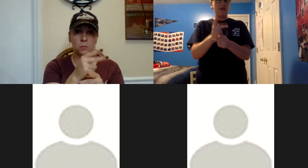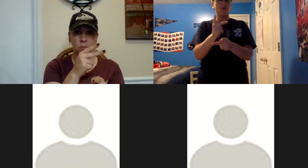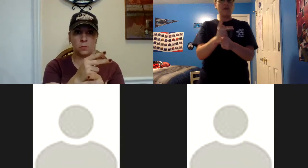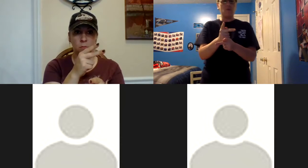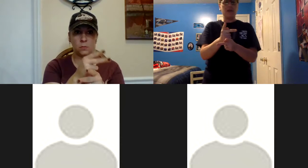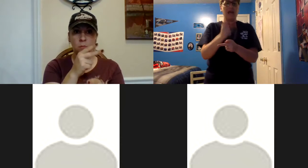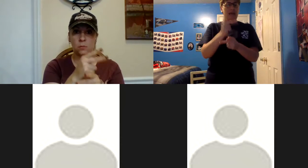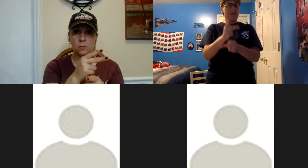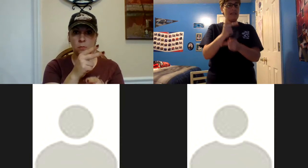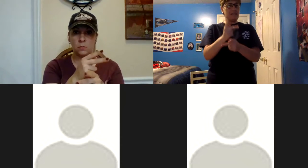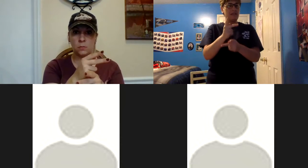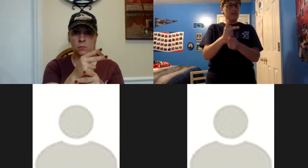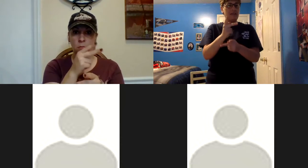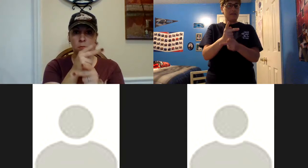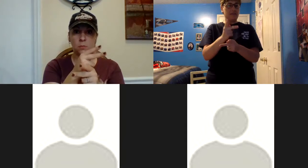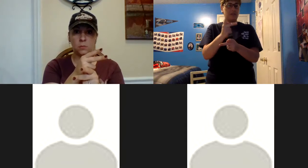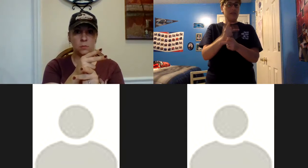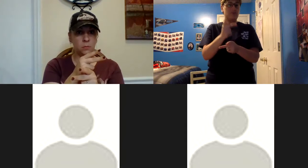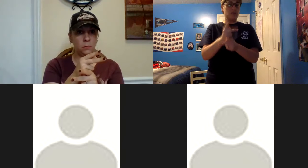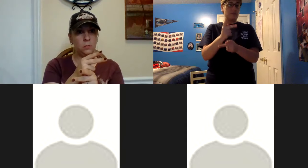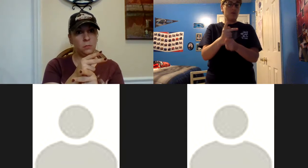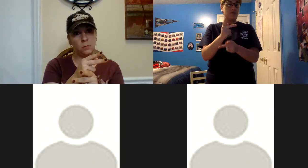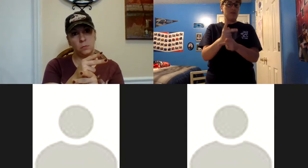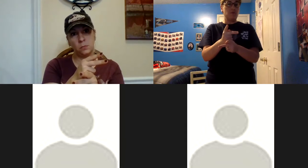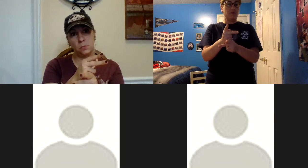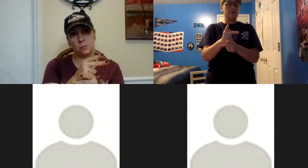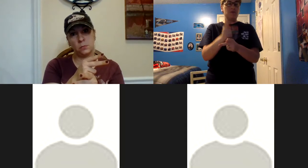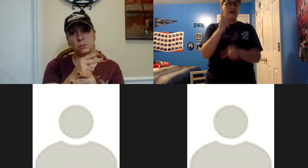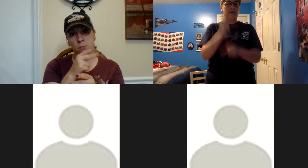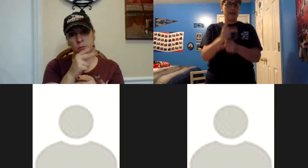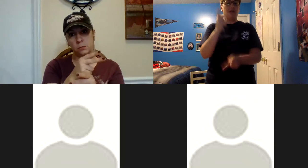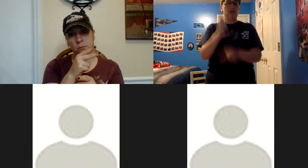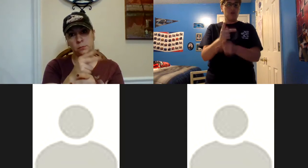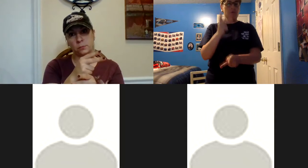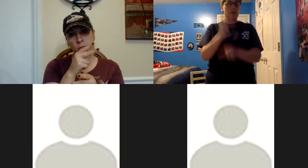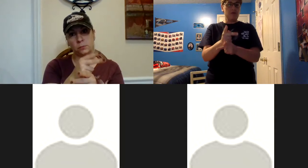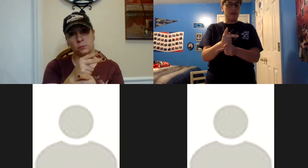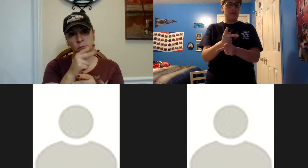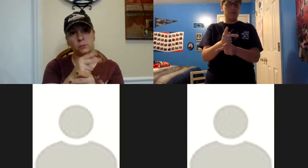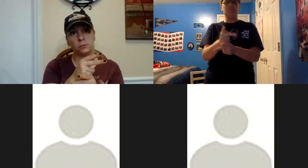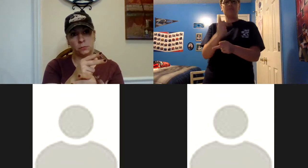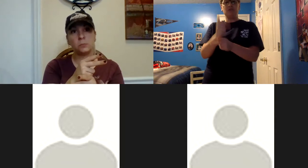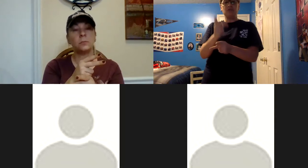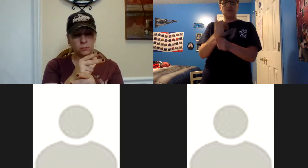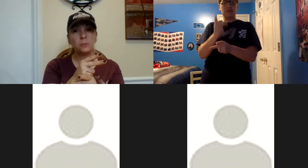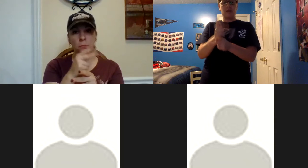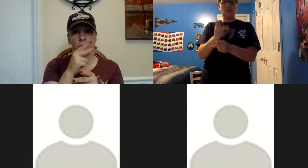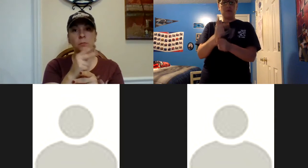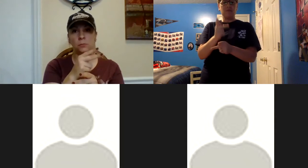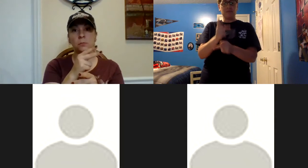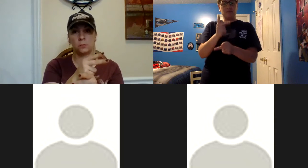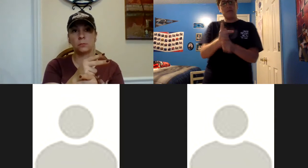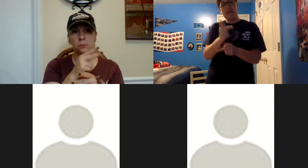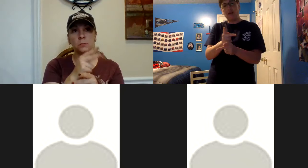tapping that right one. And it makes it look like, you know, the left one's moving a little bit, but you're not like doing both of them. You're just doing the top